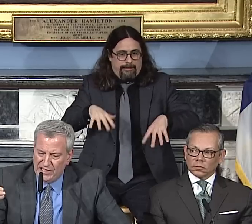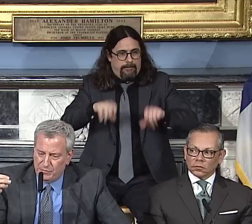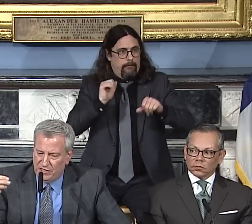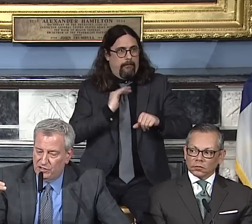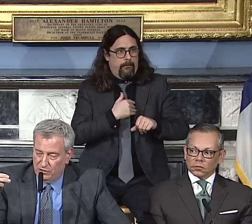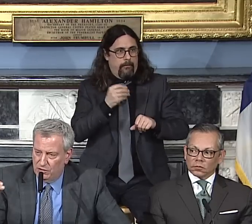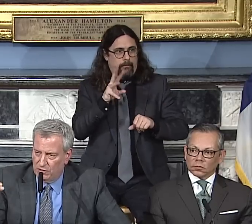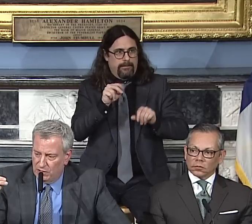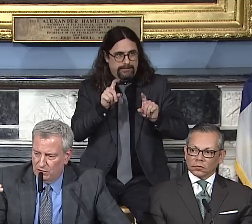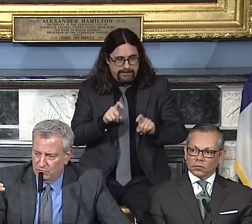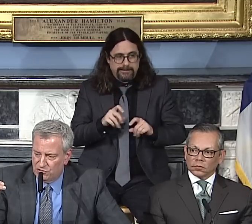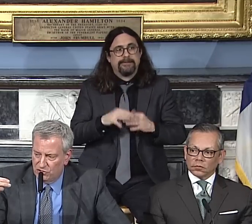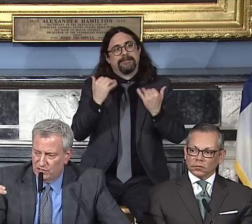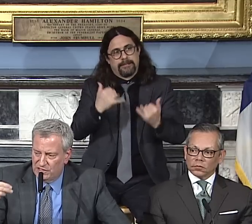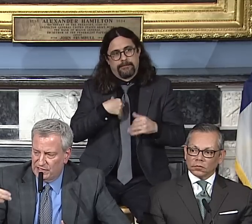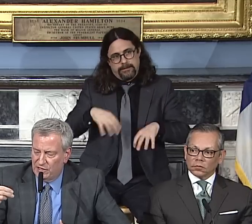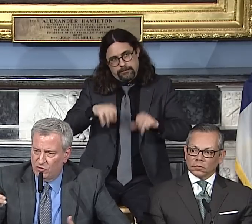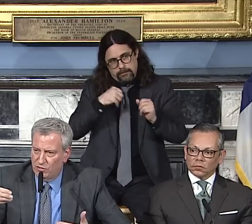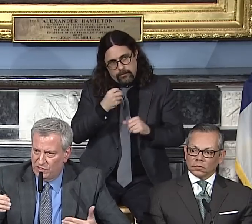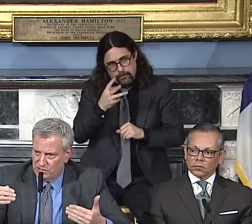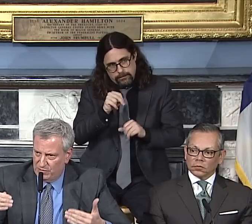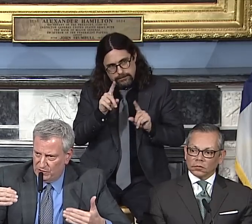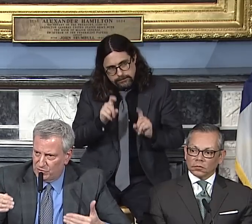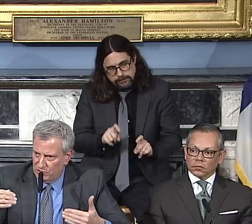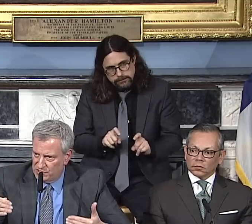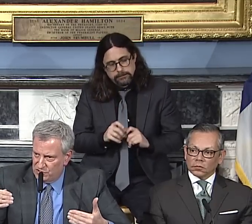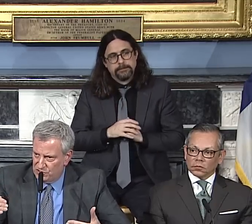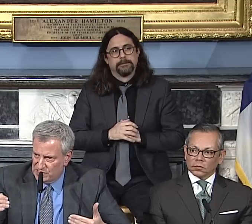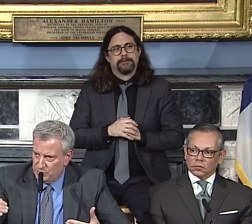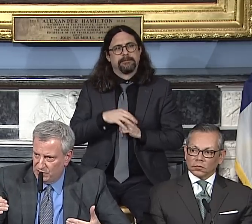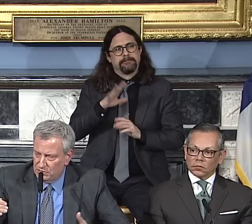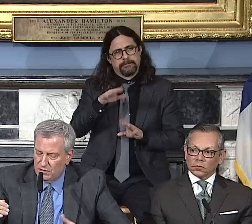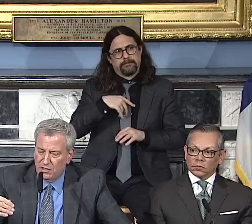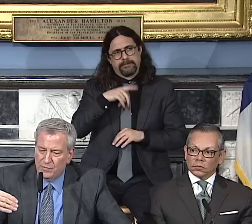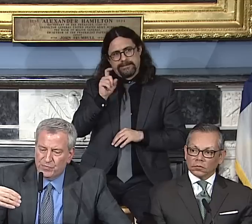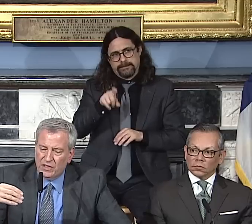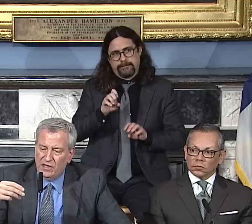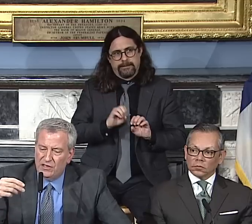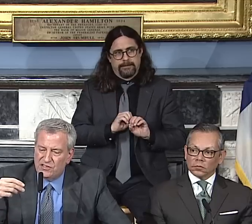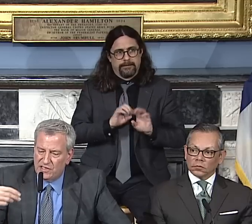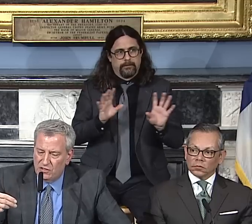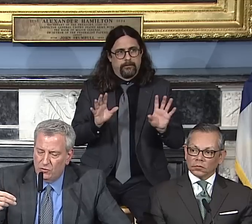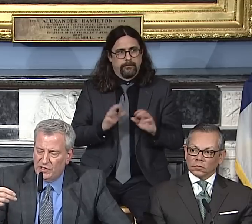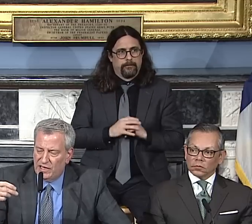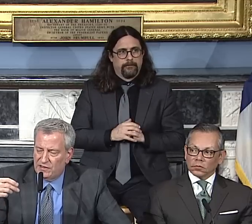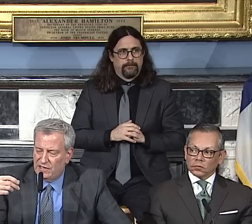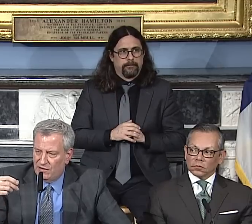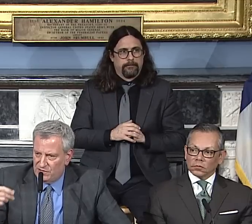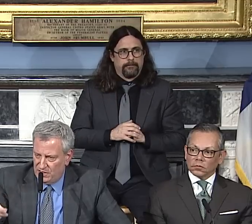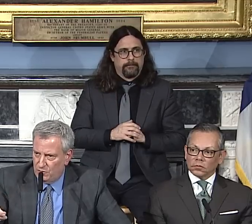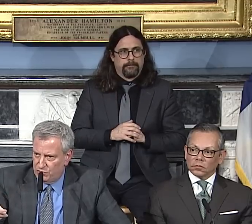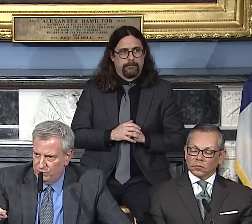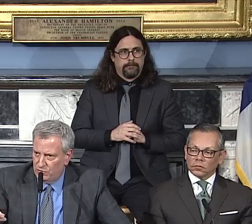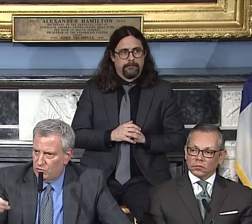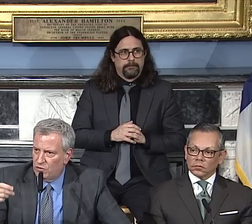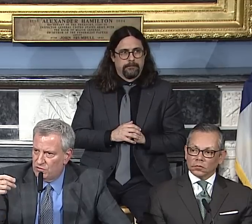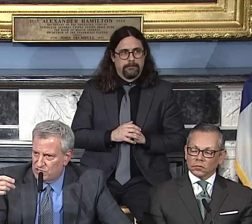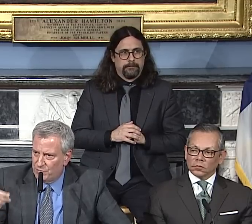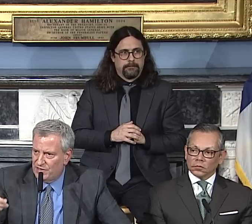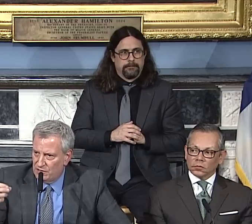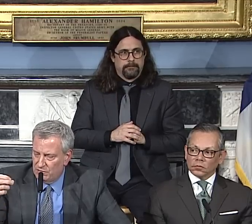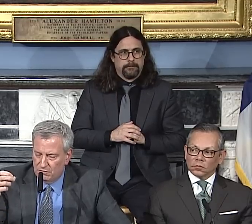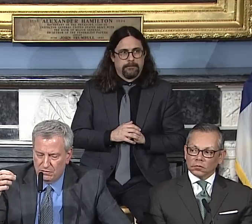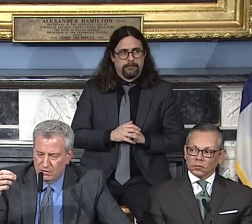But we need to be clear, and I'll certainly take that on all of us, about the prioritization schema. Until we get the FDA approval